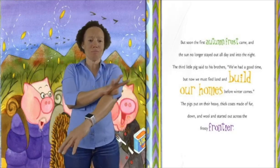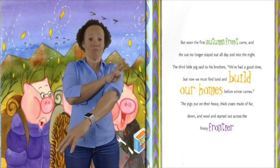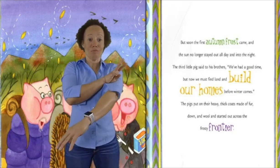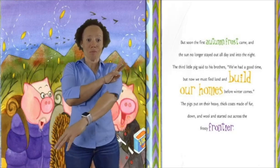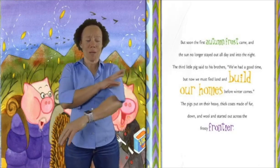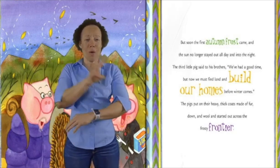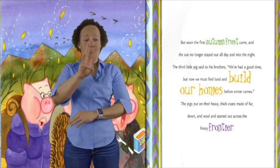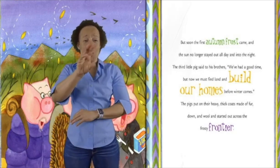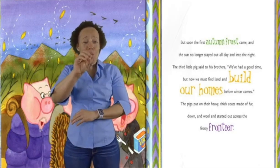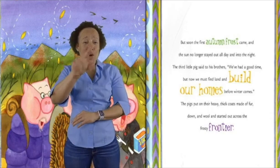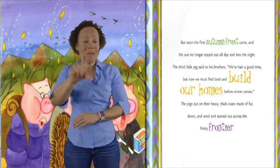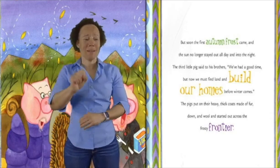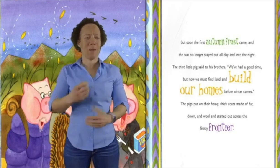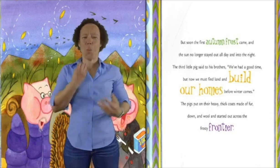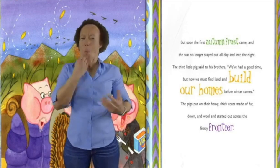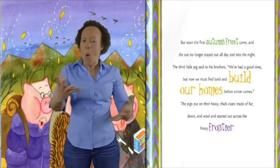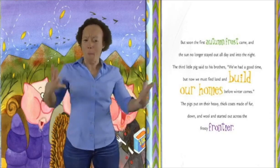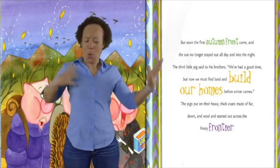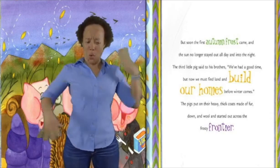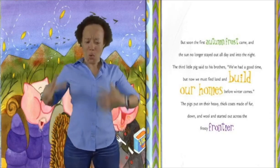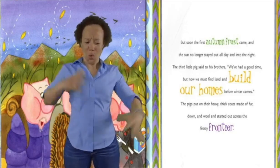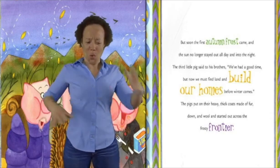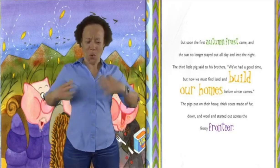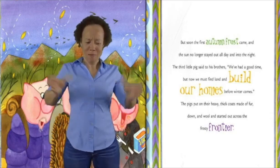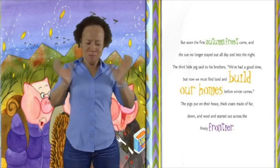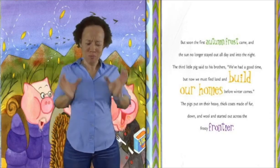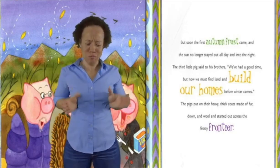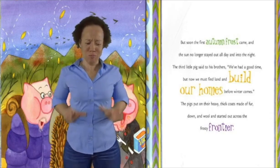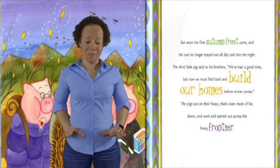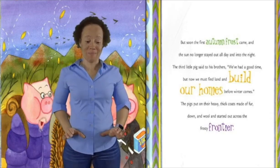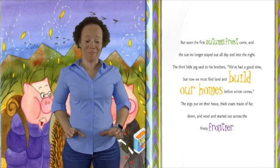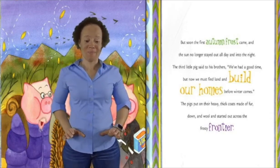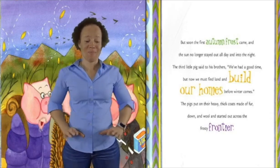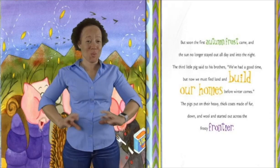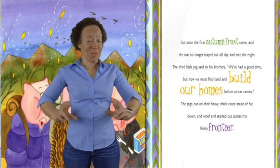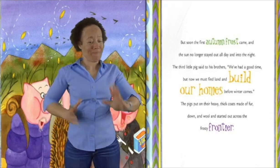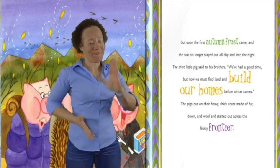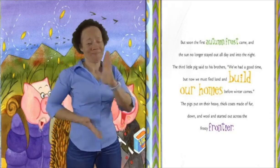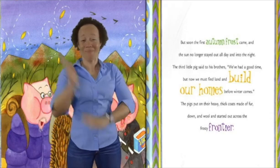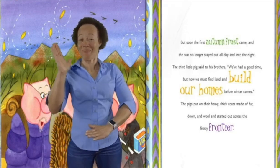wool, and started out across the frosty frontier.